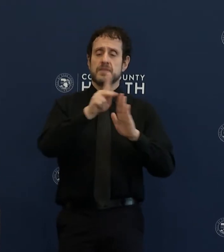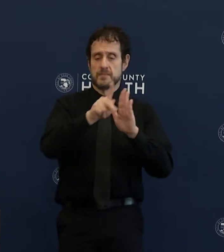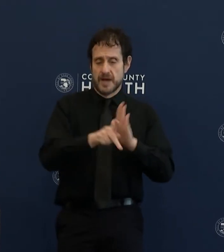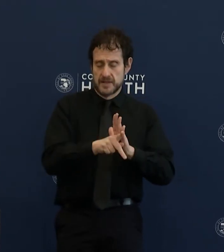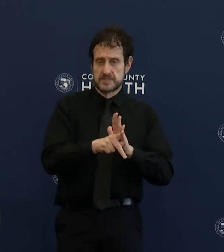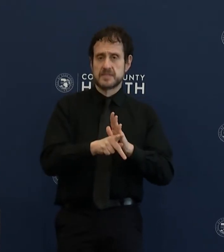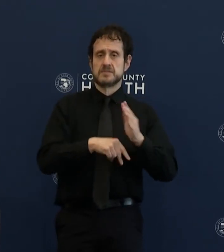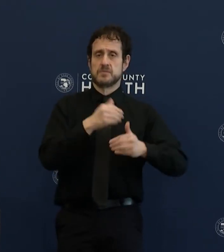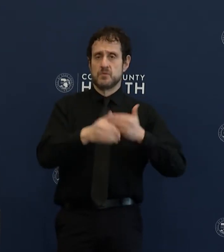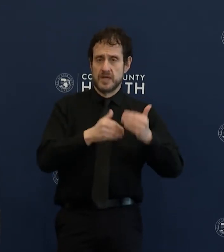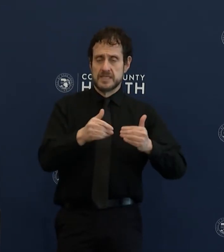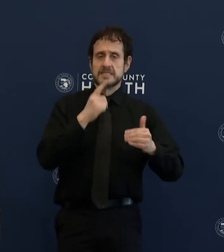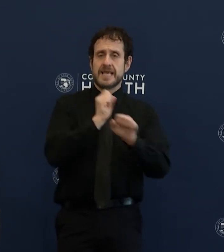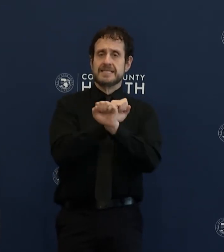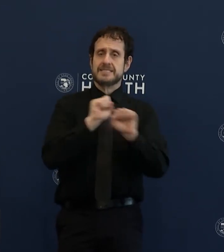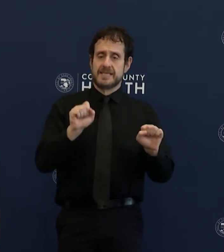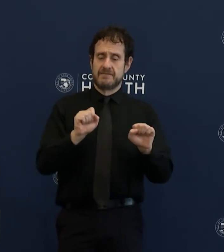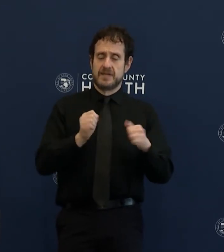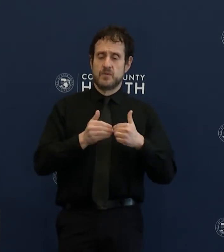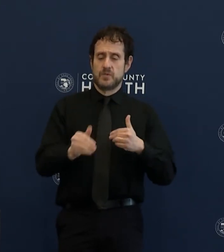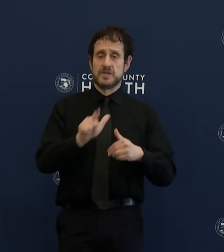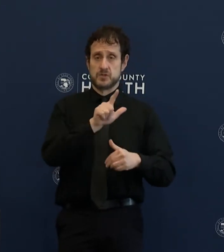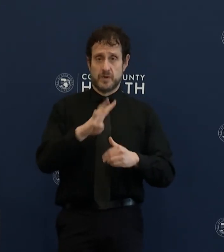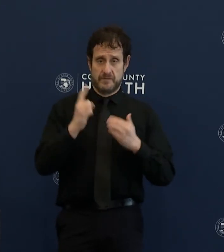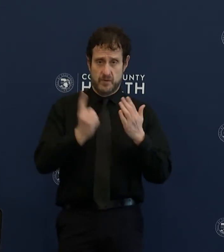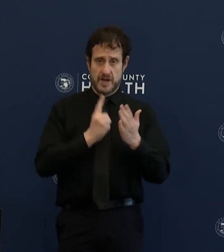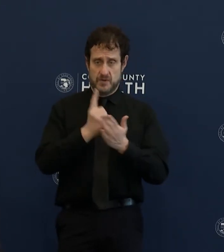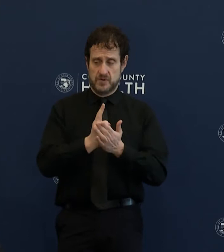safeguards within 24 hours of receiving the vaccine.